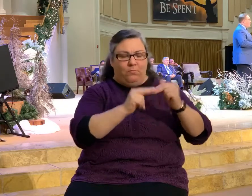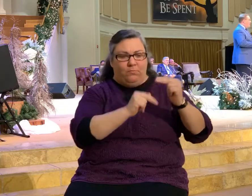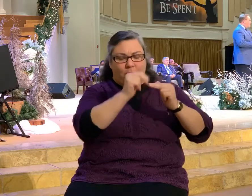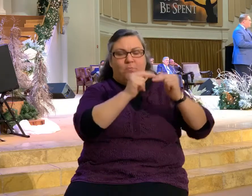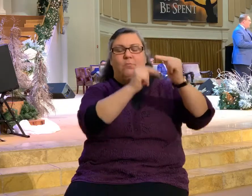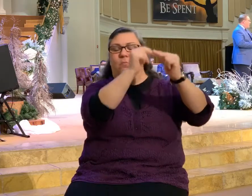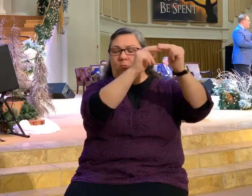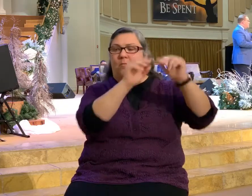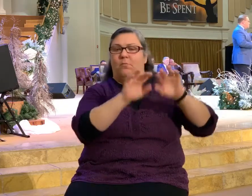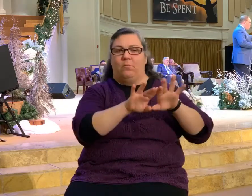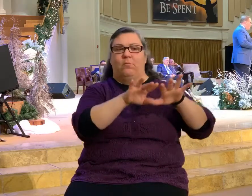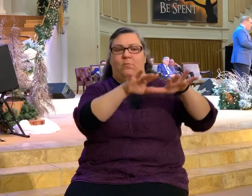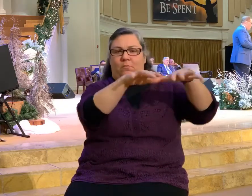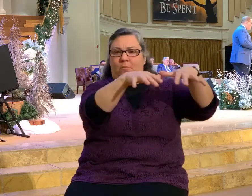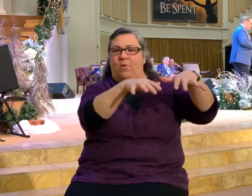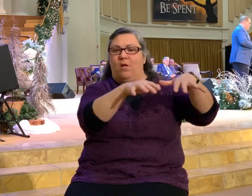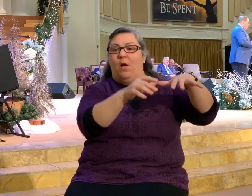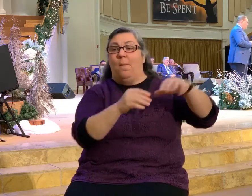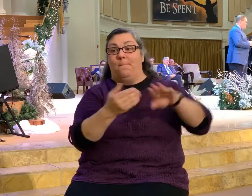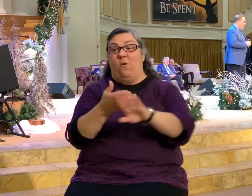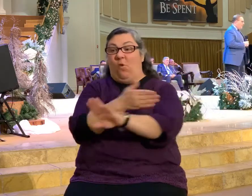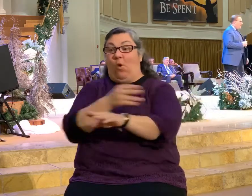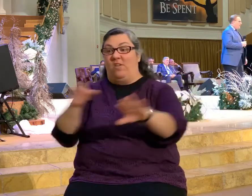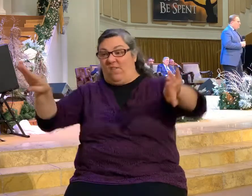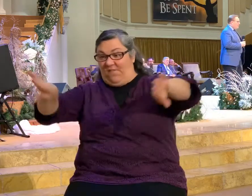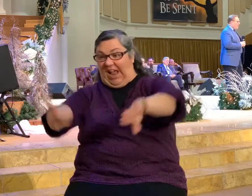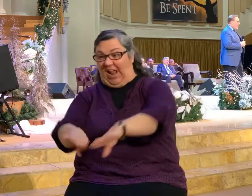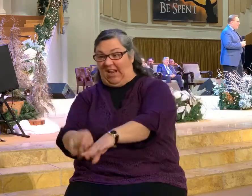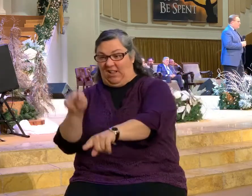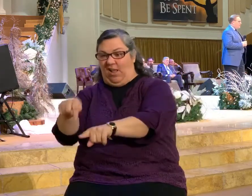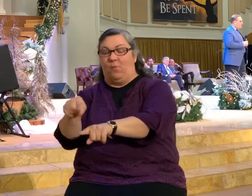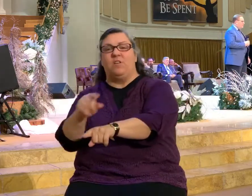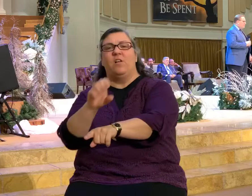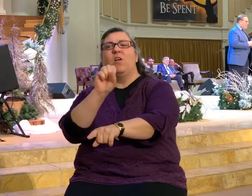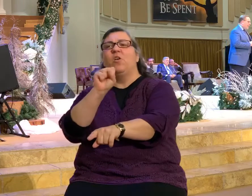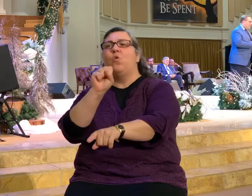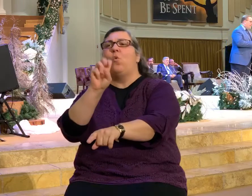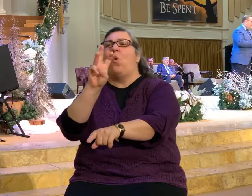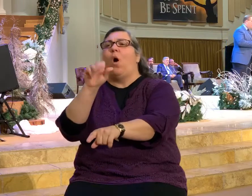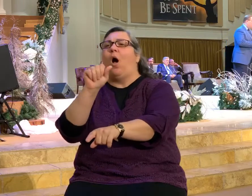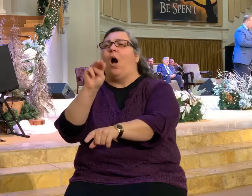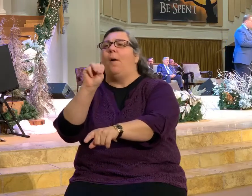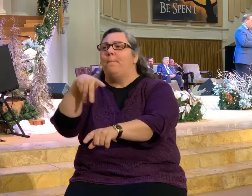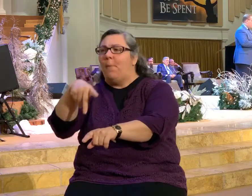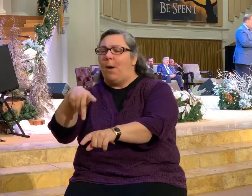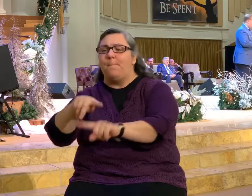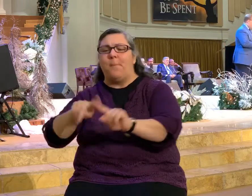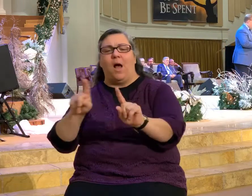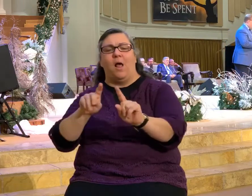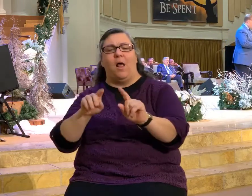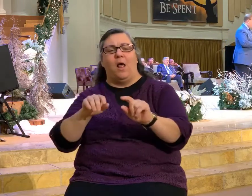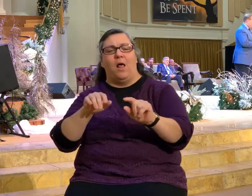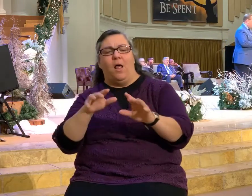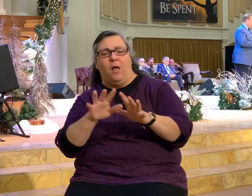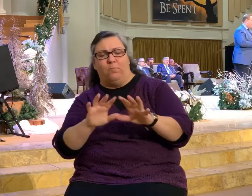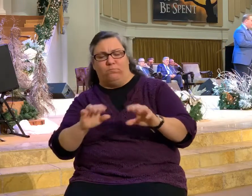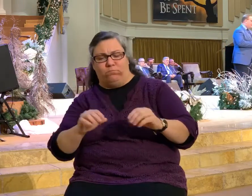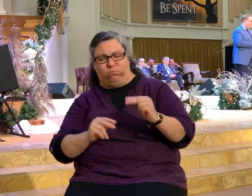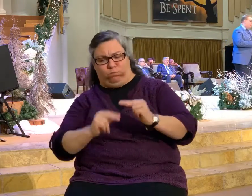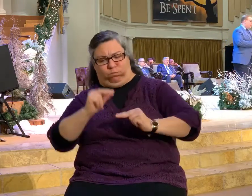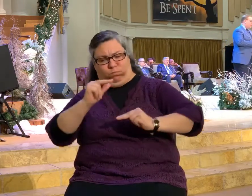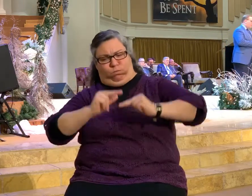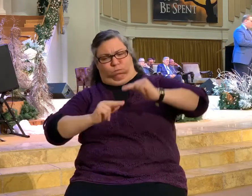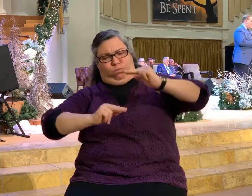valley that was a swamp, there it became the mighty city that it is